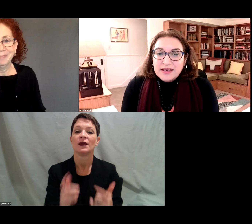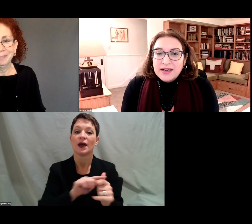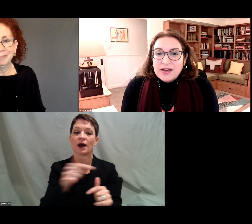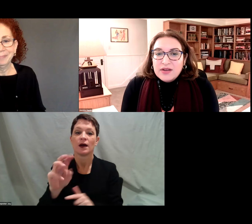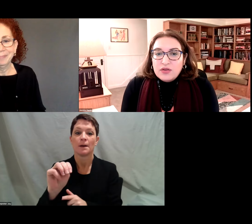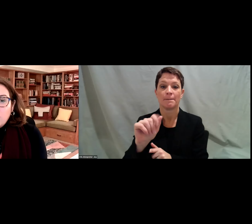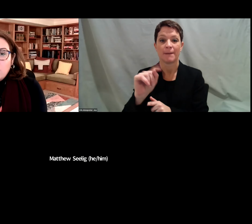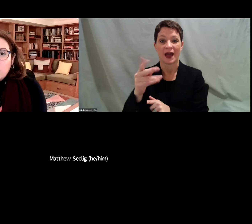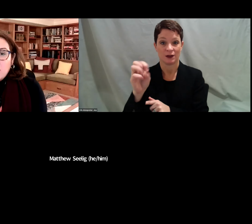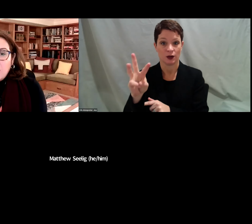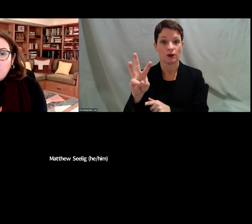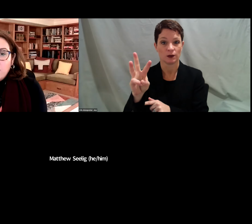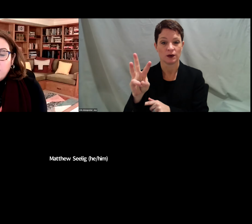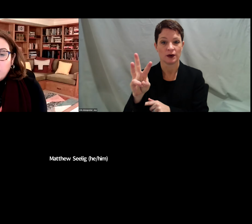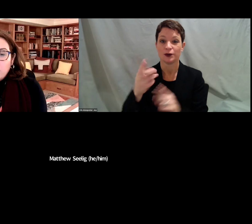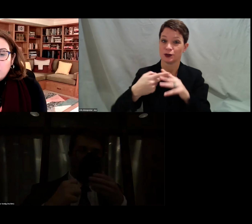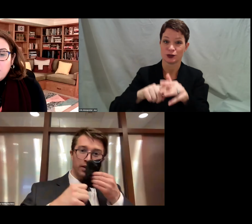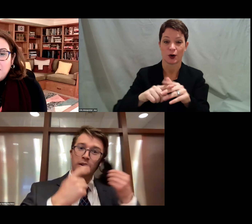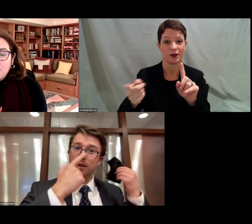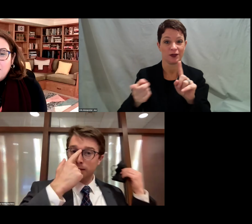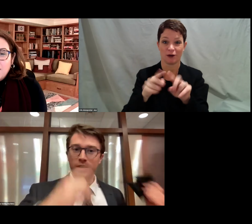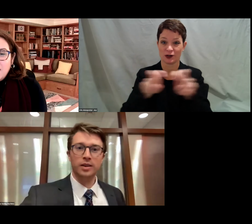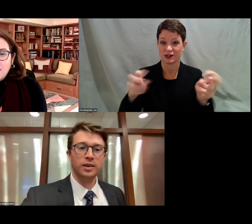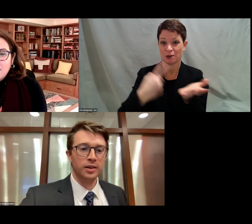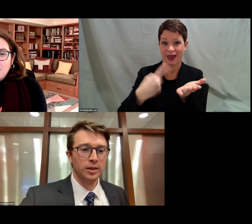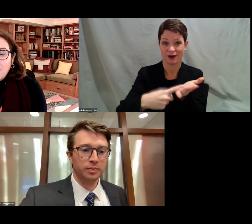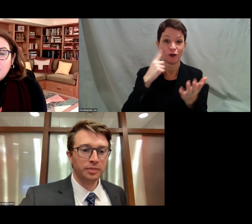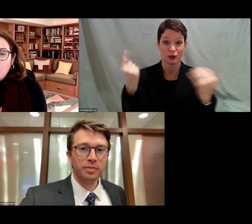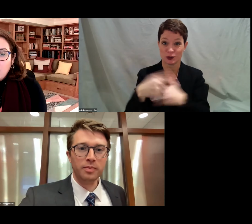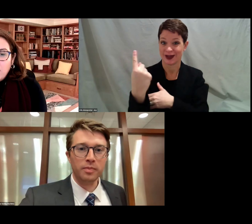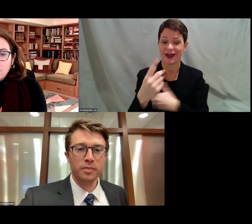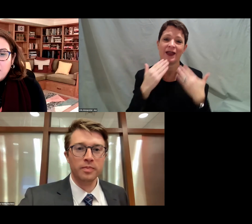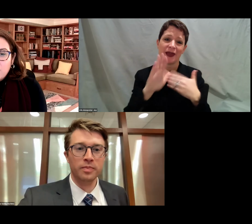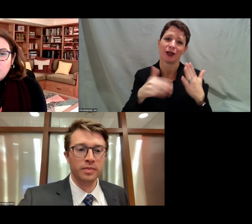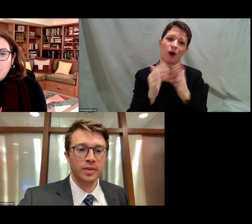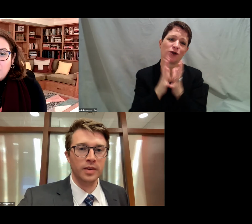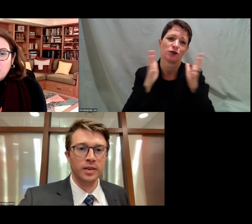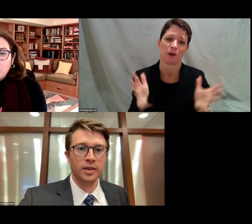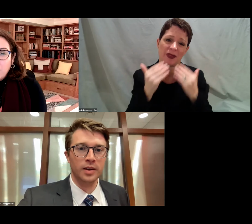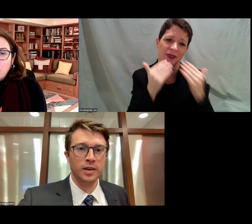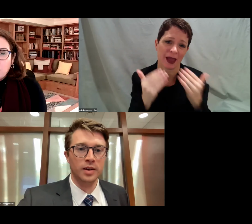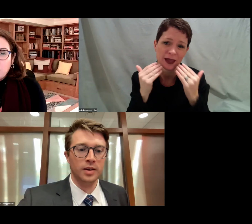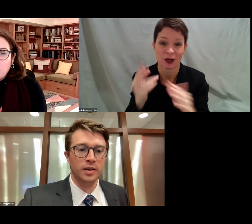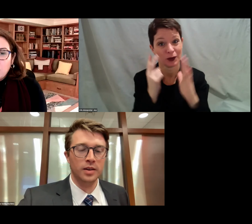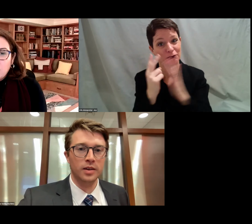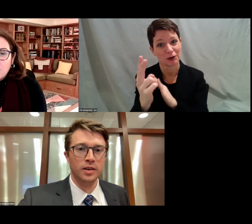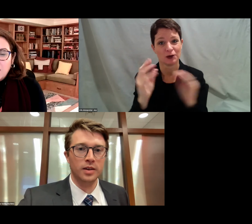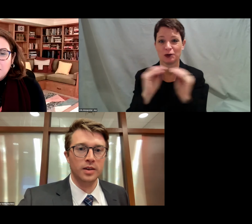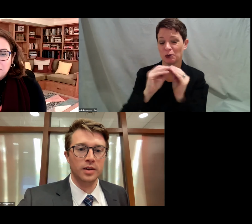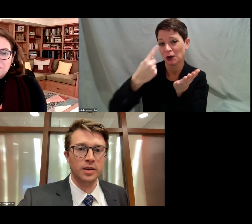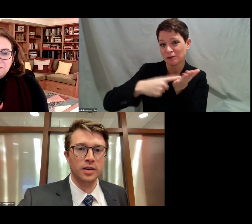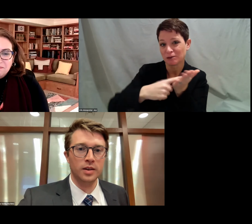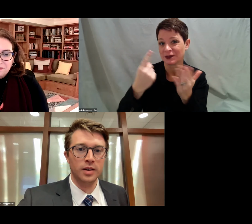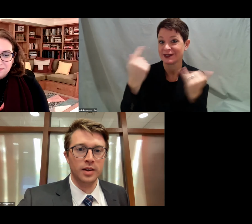Matt to kick off the first panel of the day. Thank you all very much, and look forward to